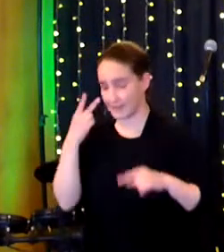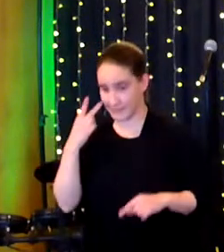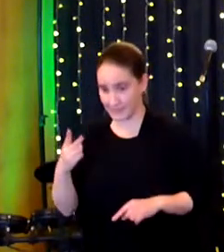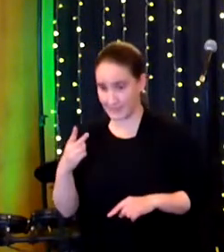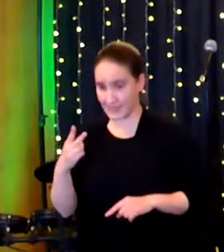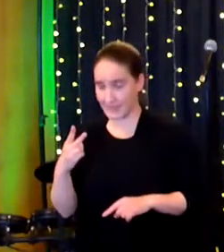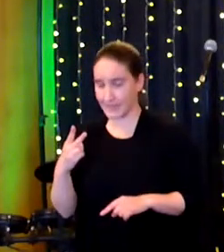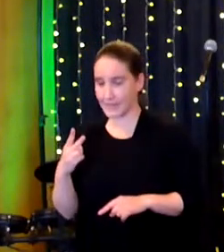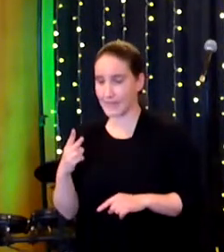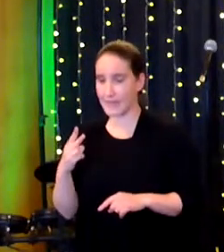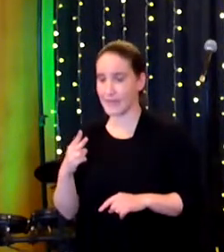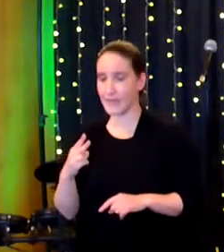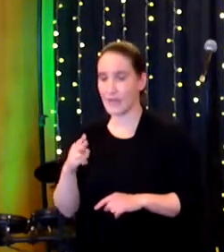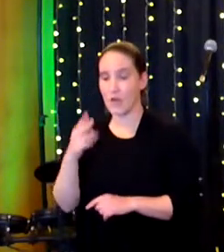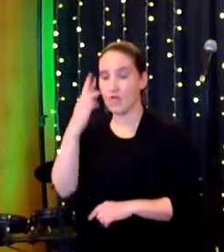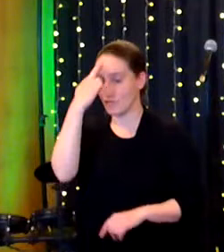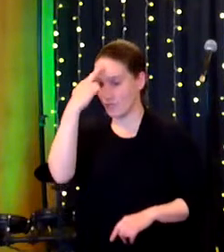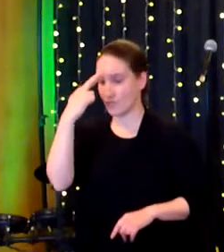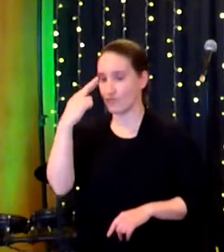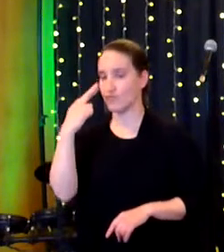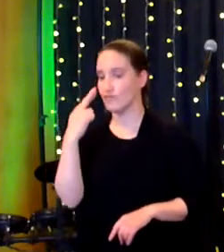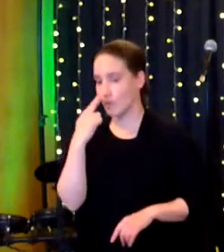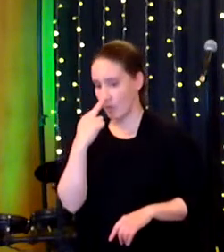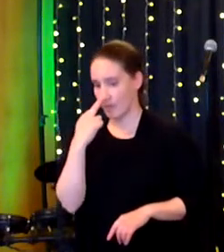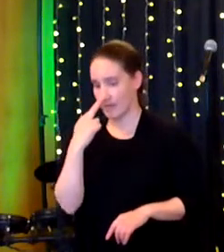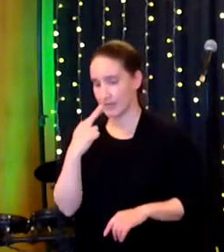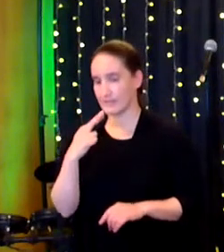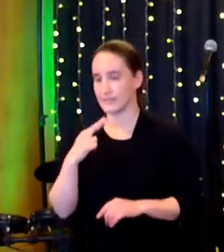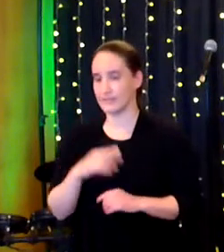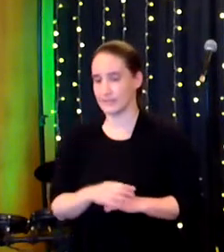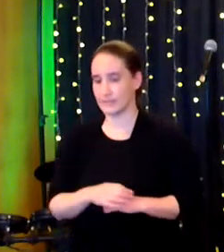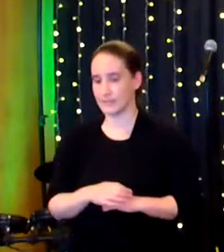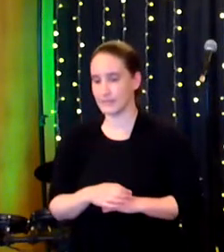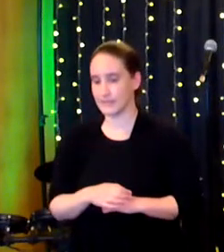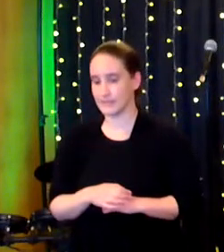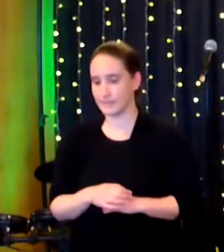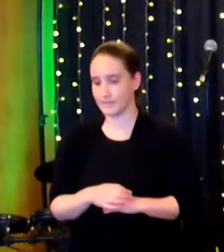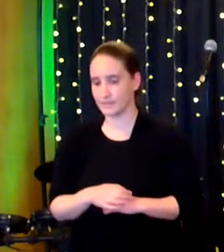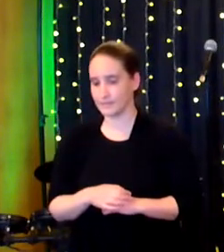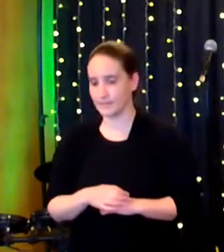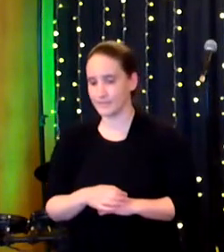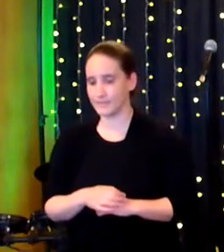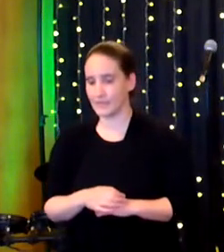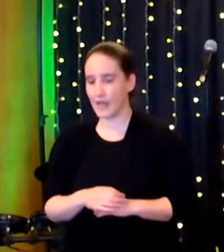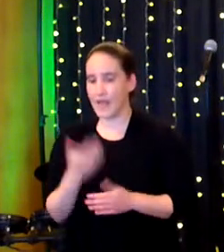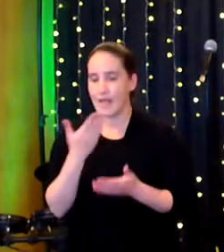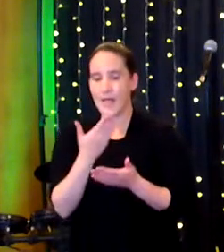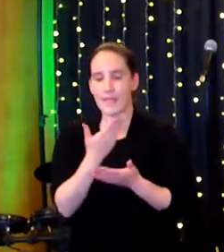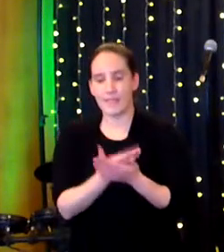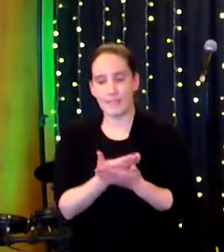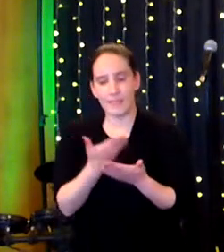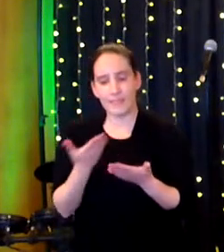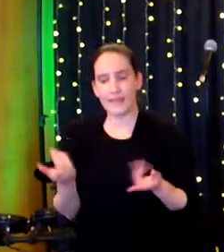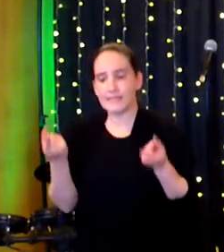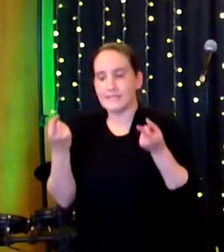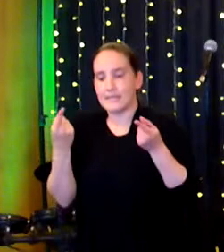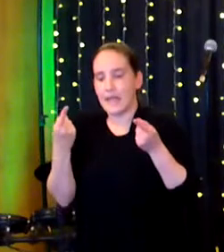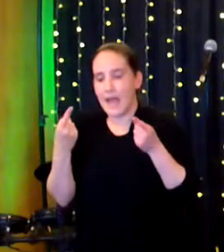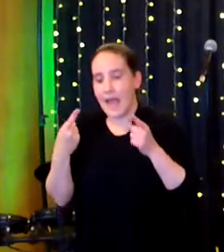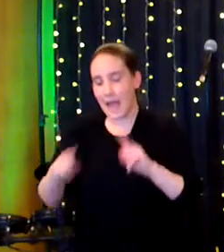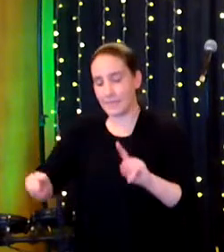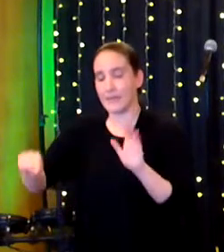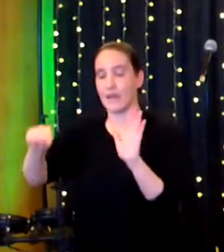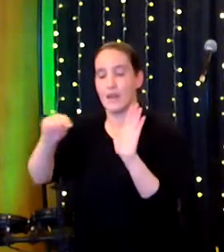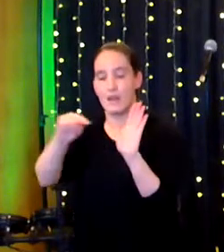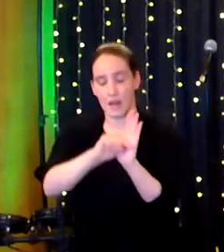chapter 8, verse 28, the Apostle Paul wrote to the church in Rome, and we know that in all things, God works for